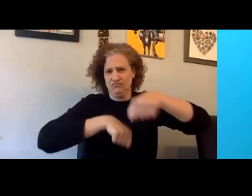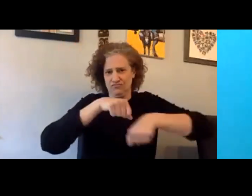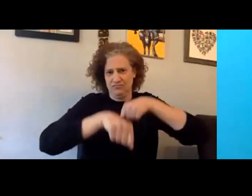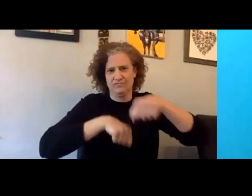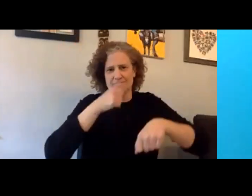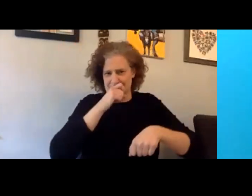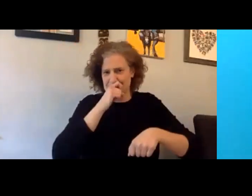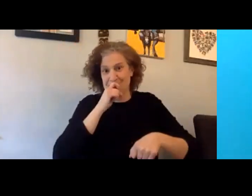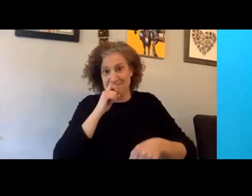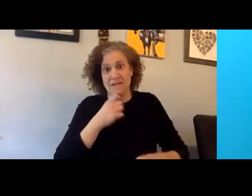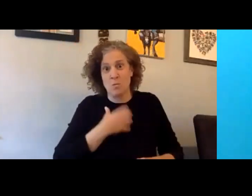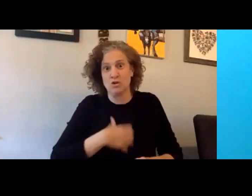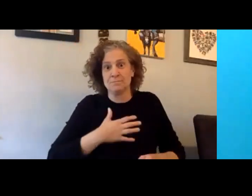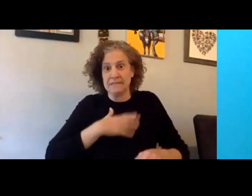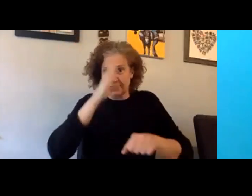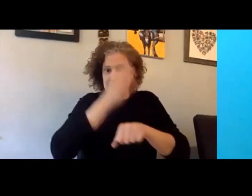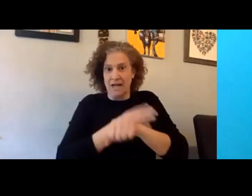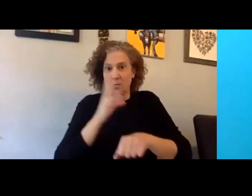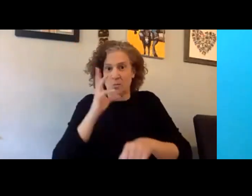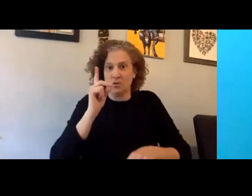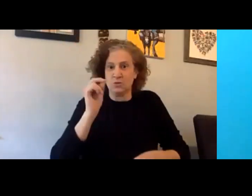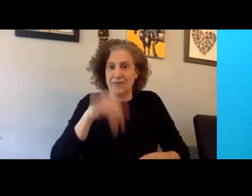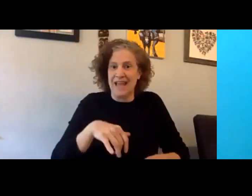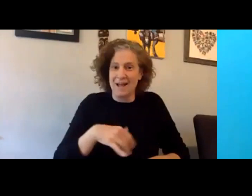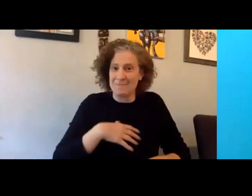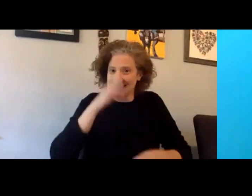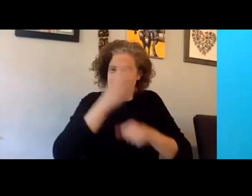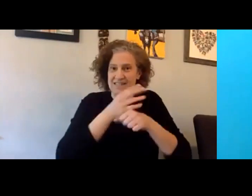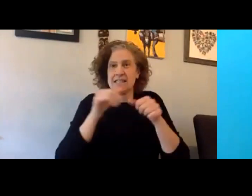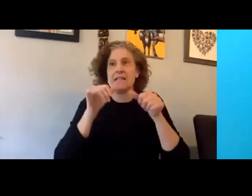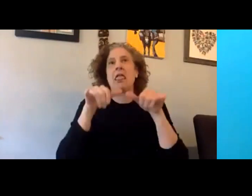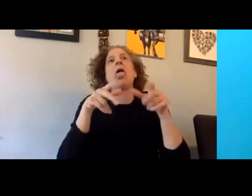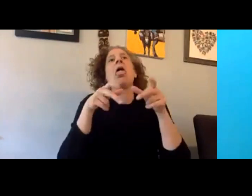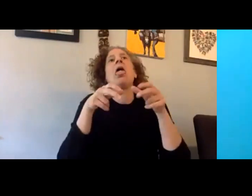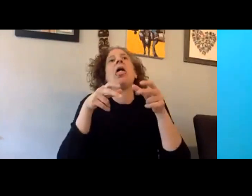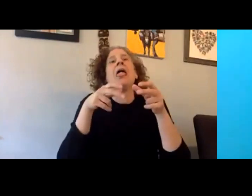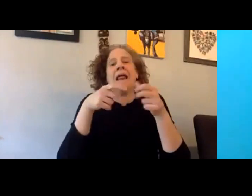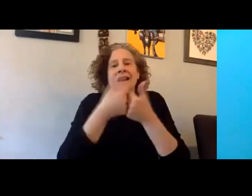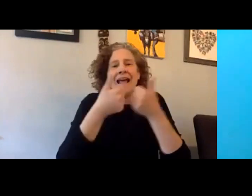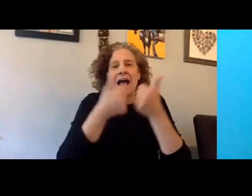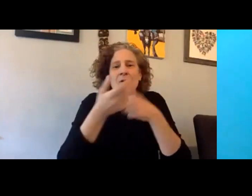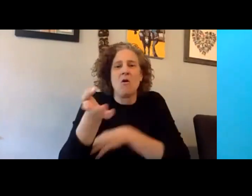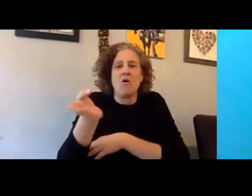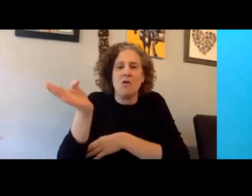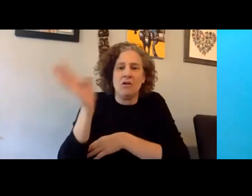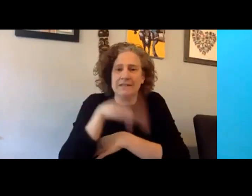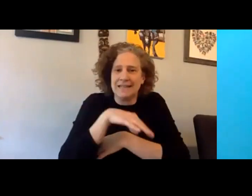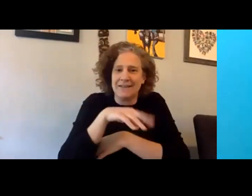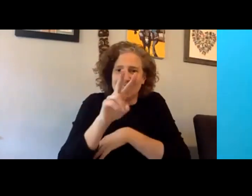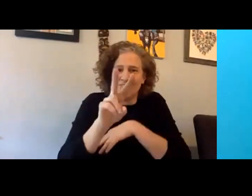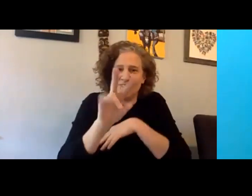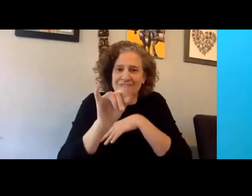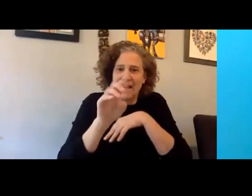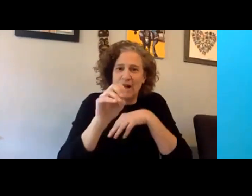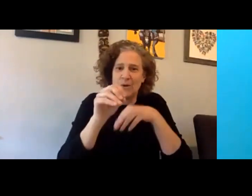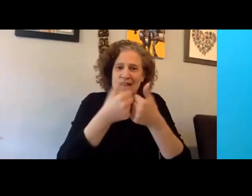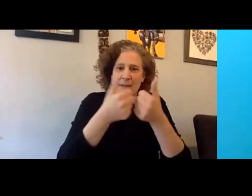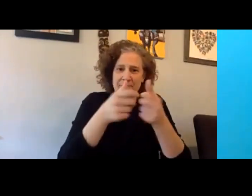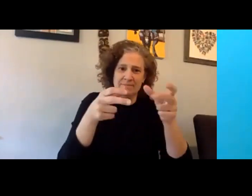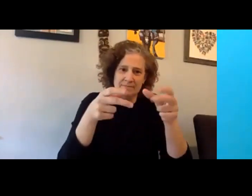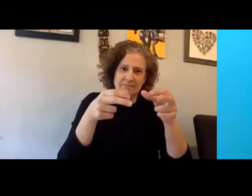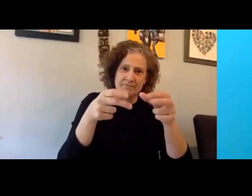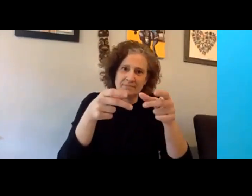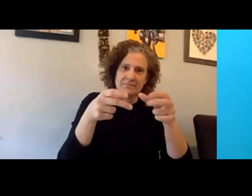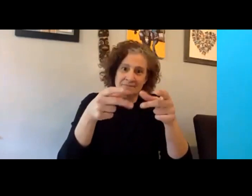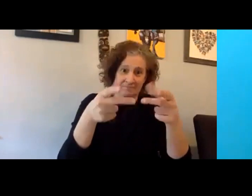for a bike ride. Yeah, I wish my son would do that. My son has just been playing video games all